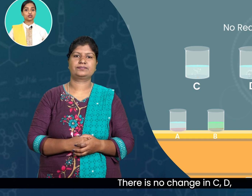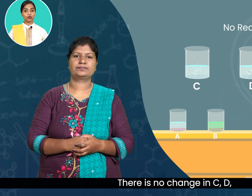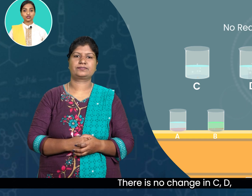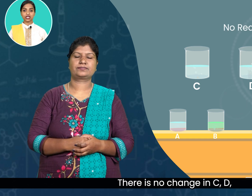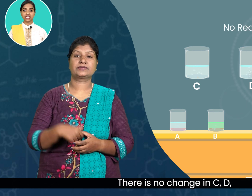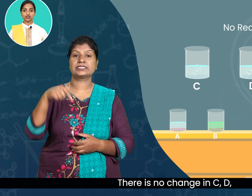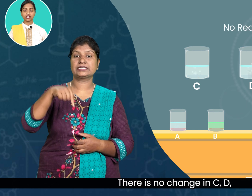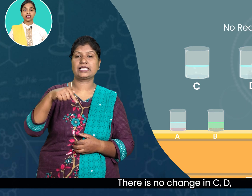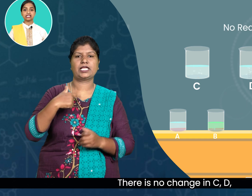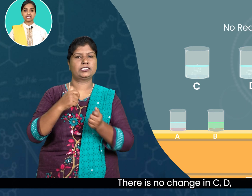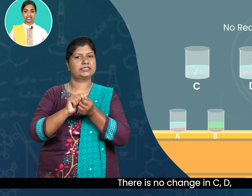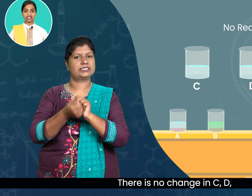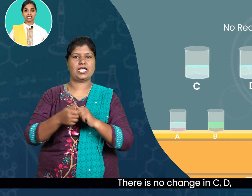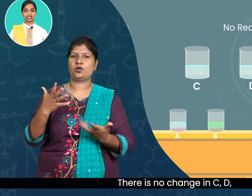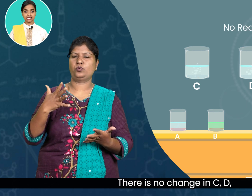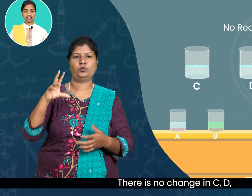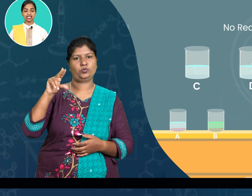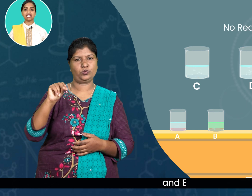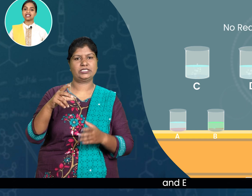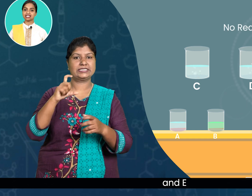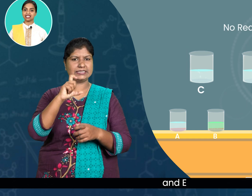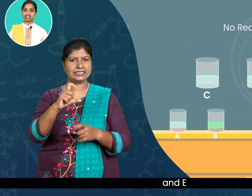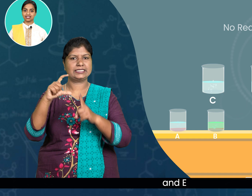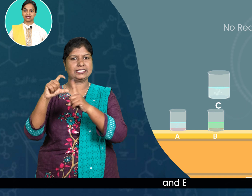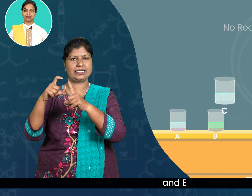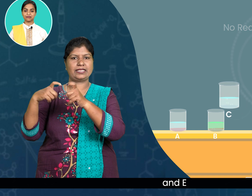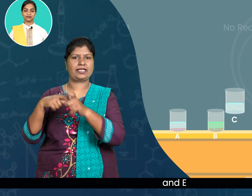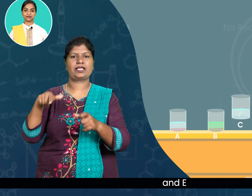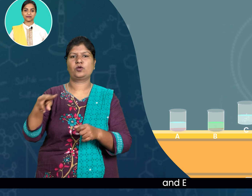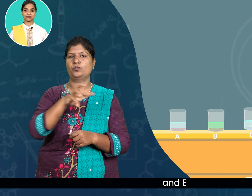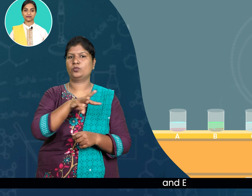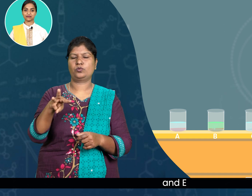There is no change in C, D and E.